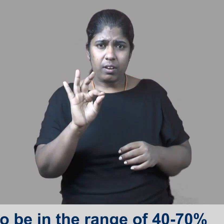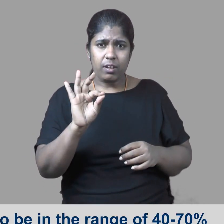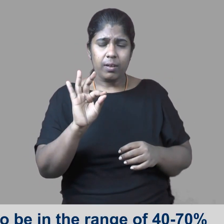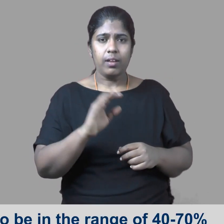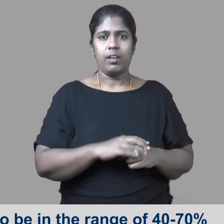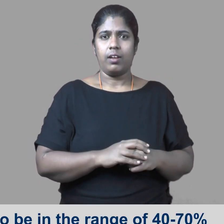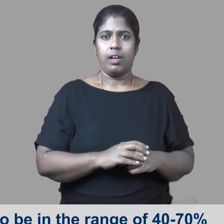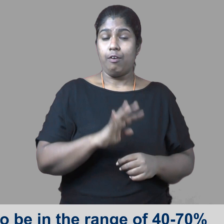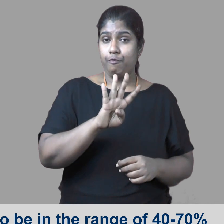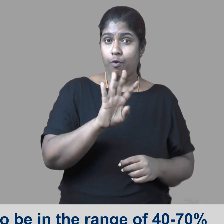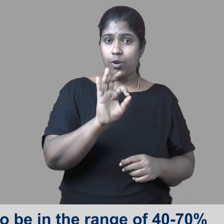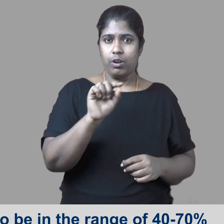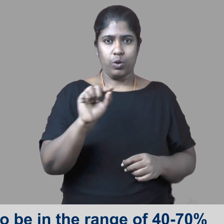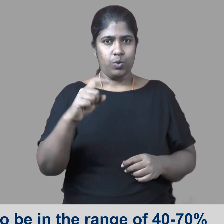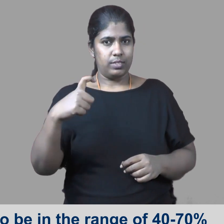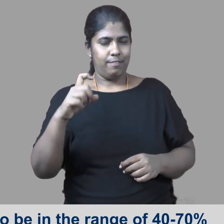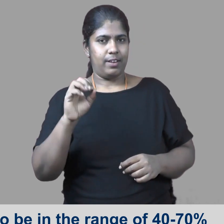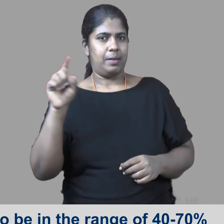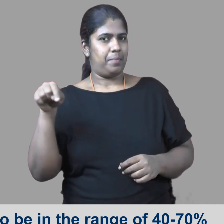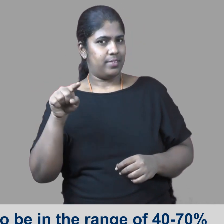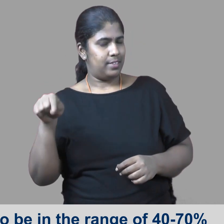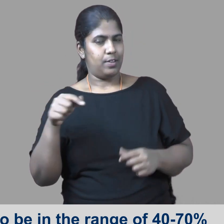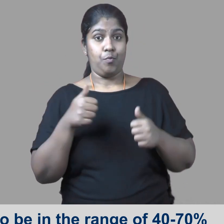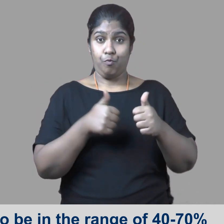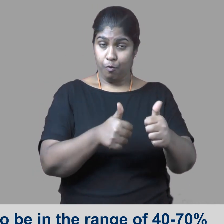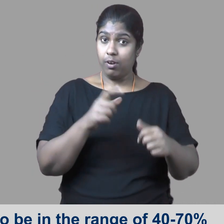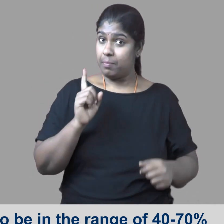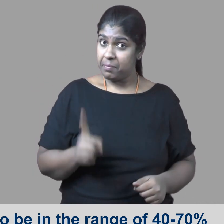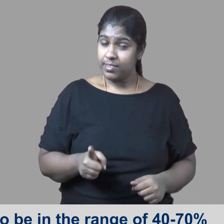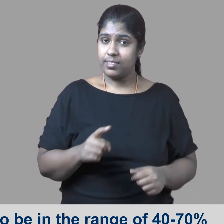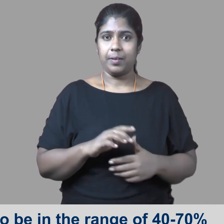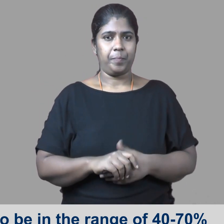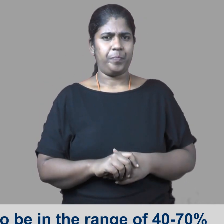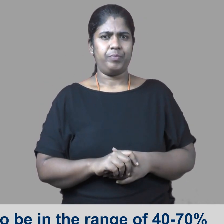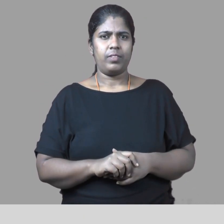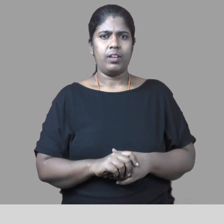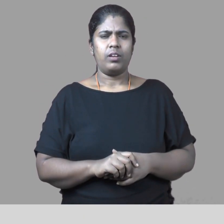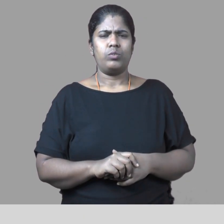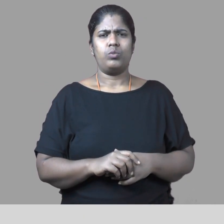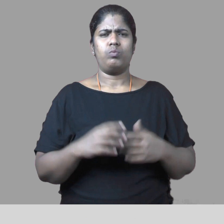Relative humidity to be in the range of 40 to 70%.